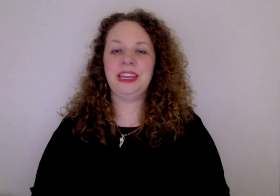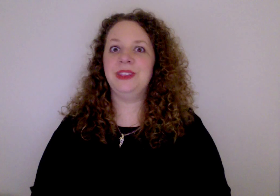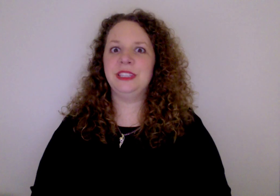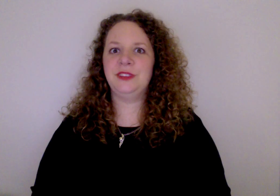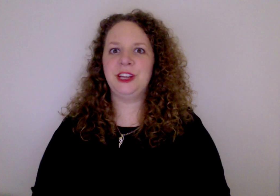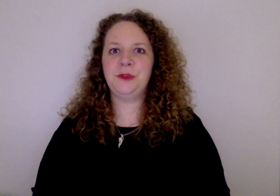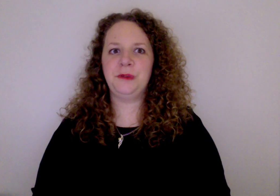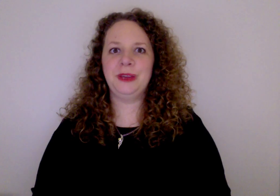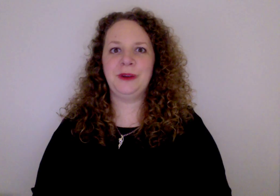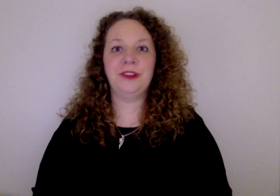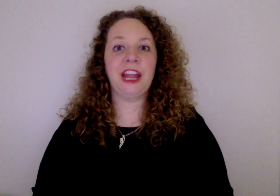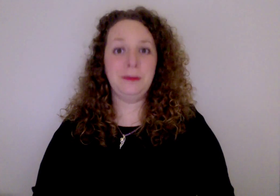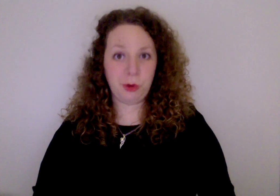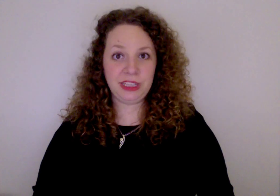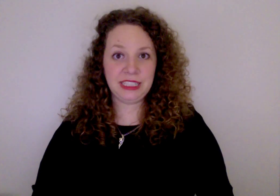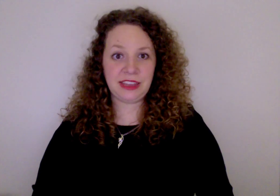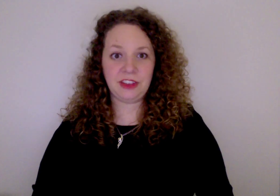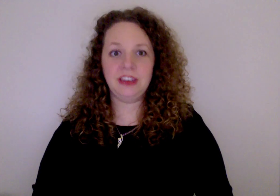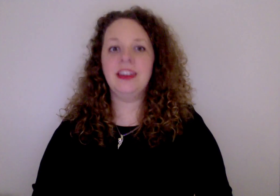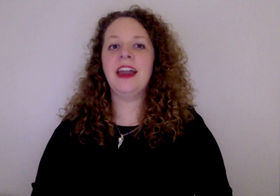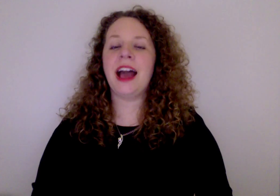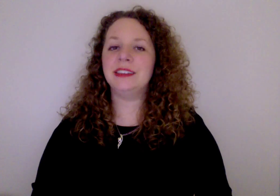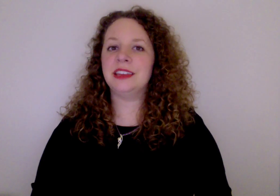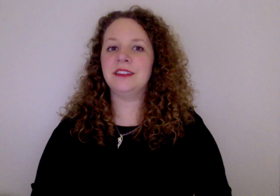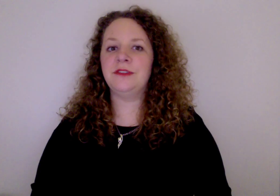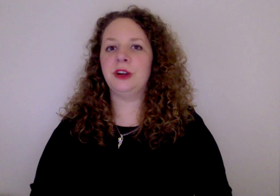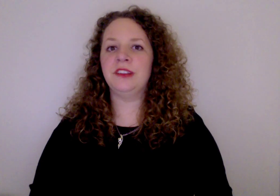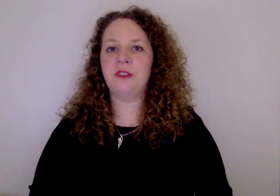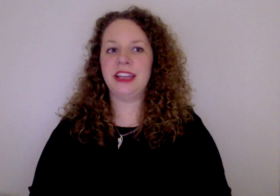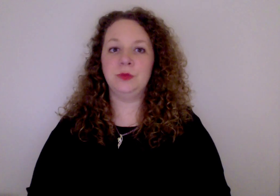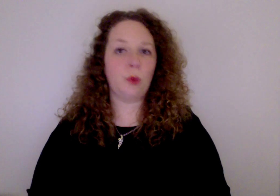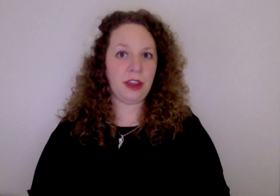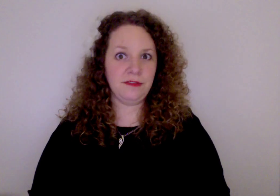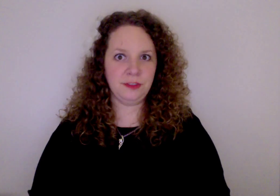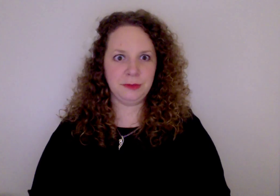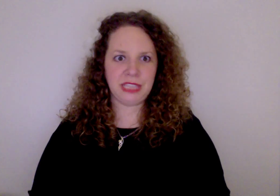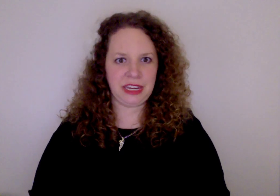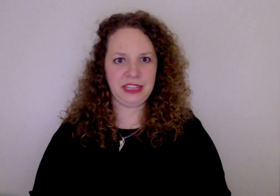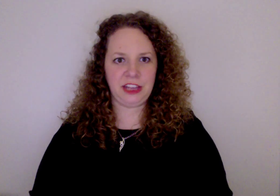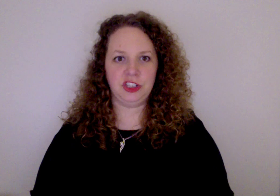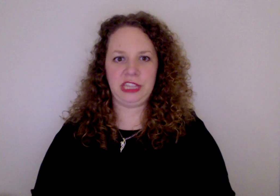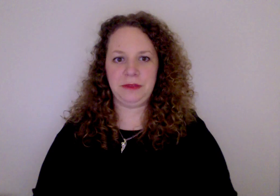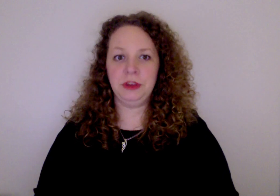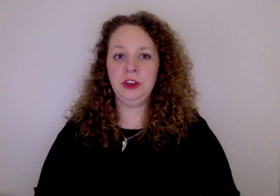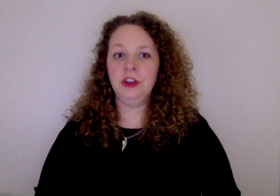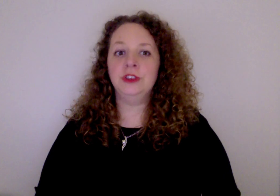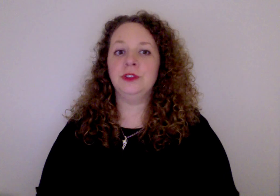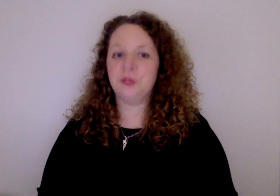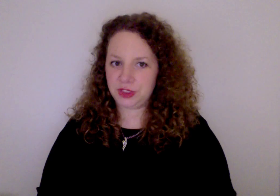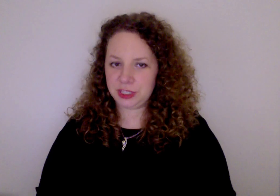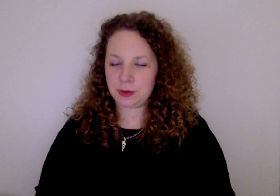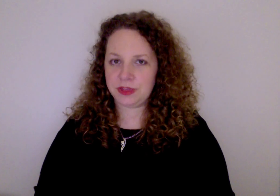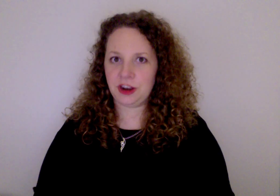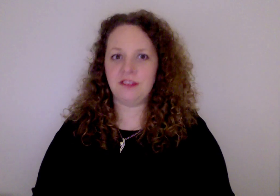In this video, we'll be going over 8.7, asking for advice 1 from signing naturally. So for this one, there are